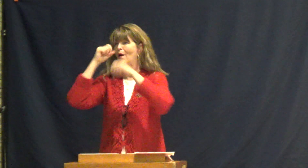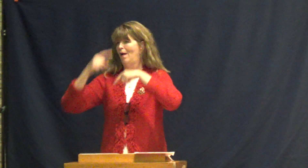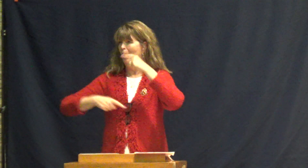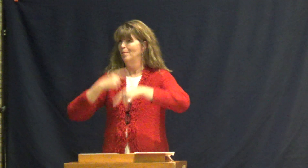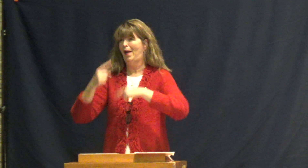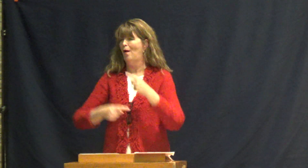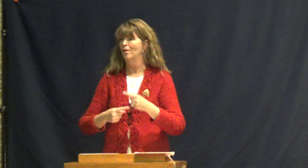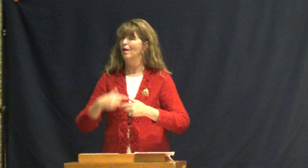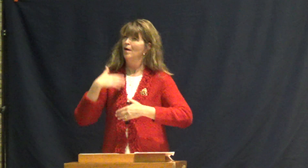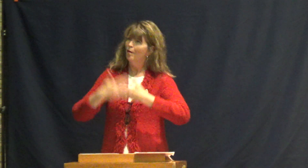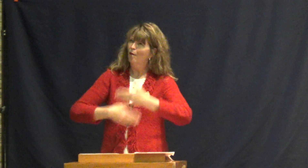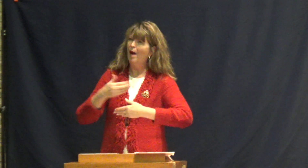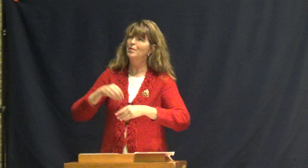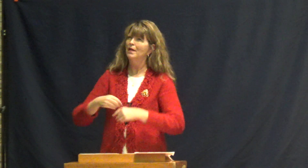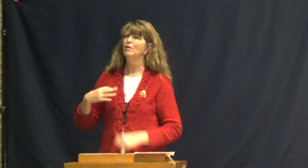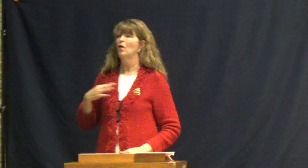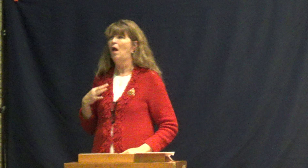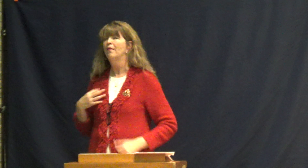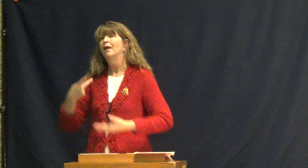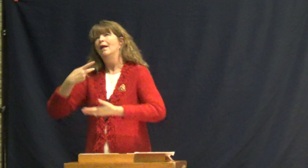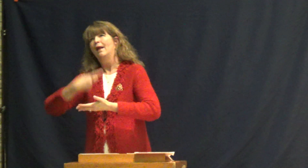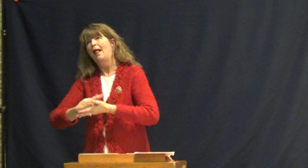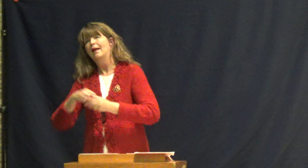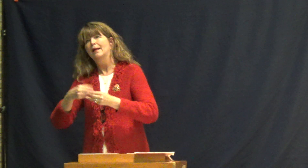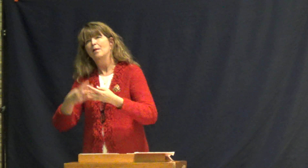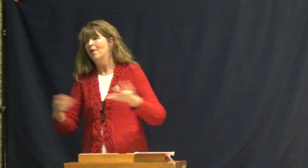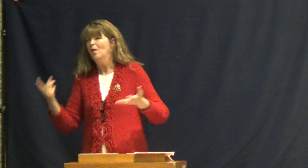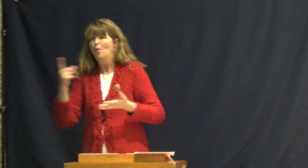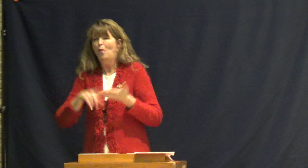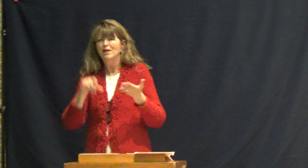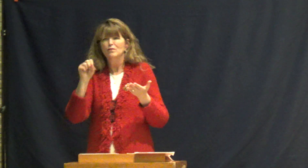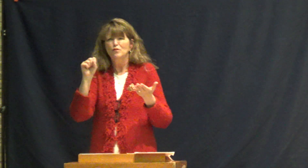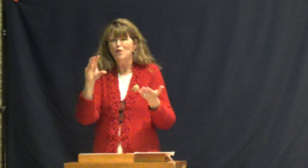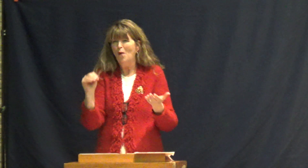what? So what? Where's the awe in that?